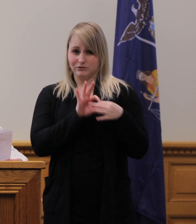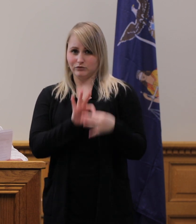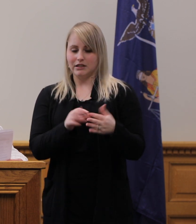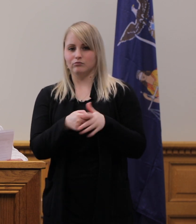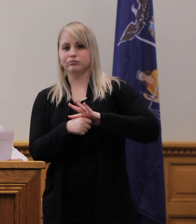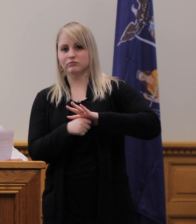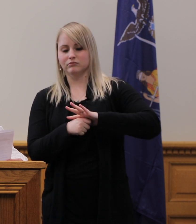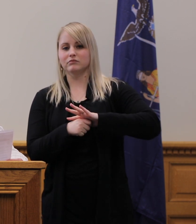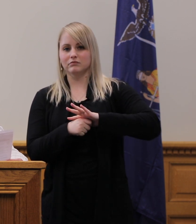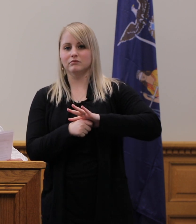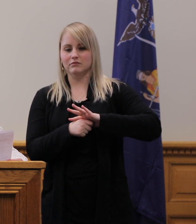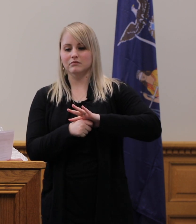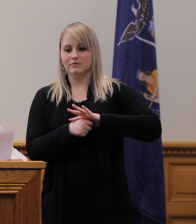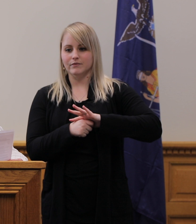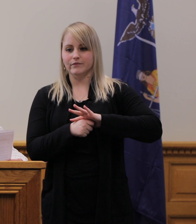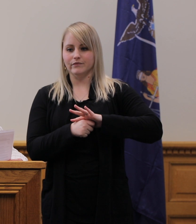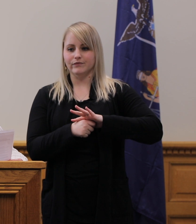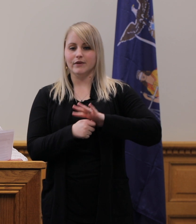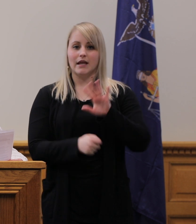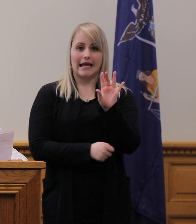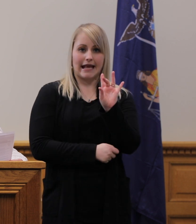COVID-19. We have